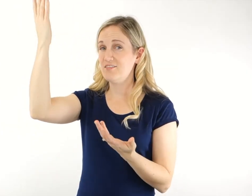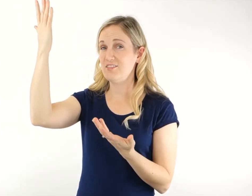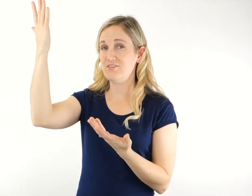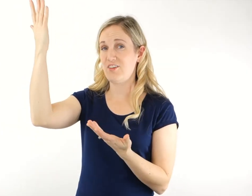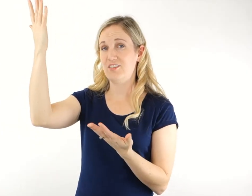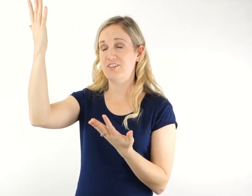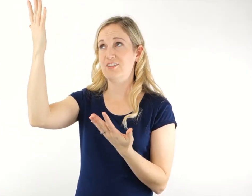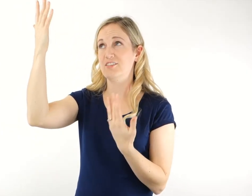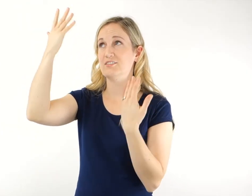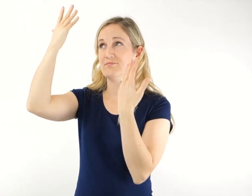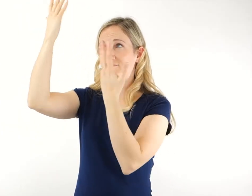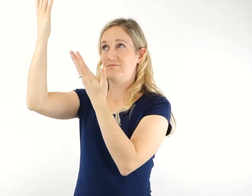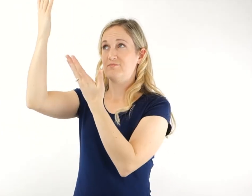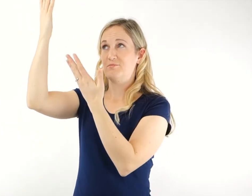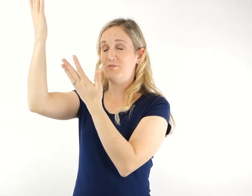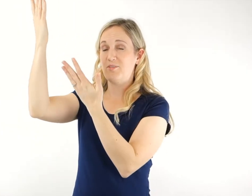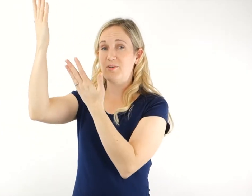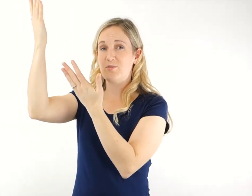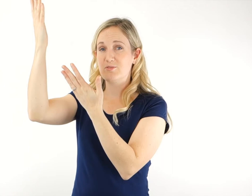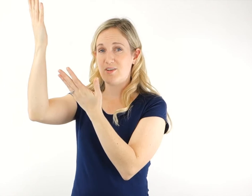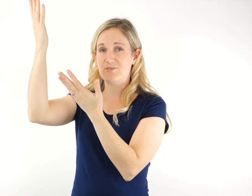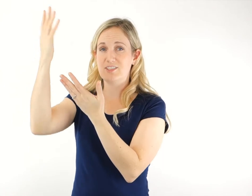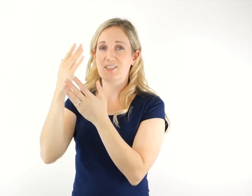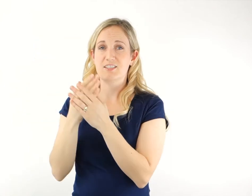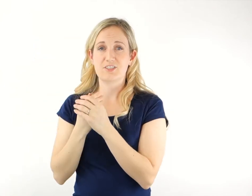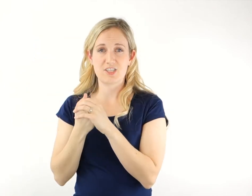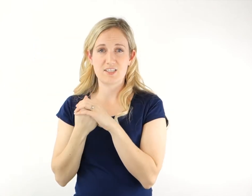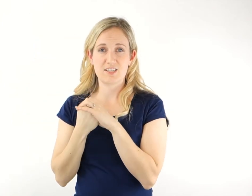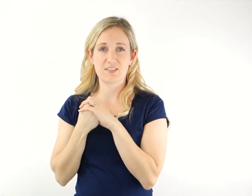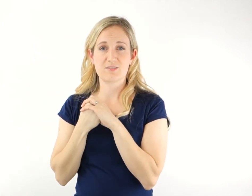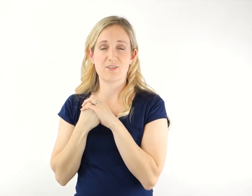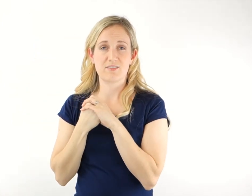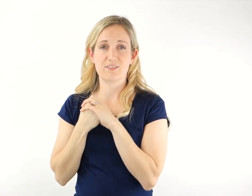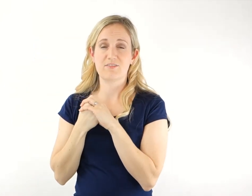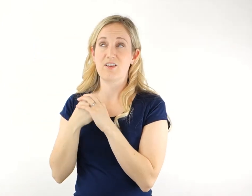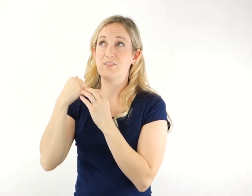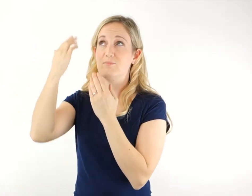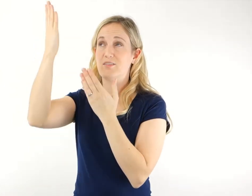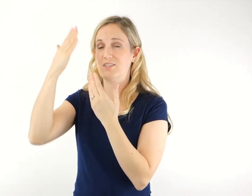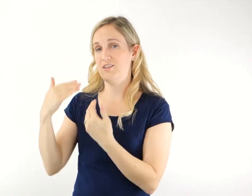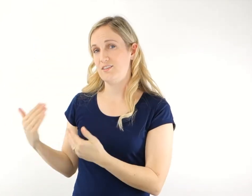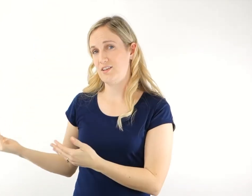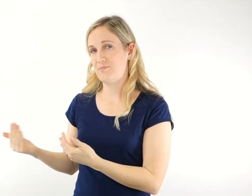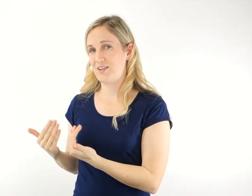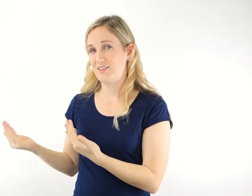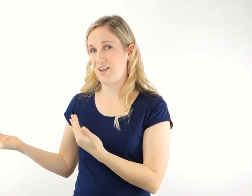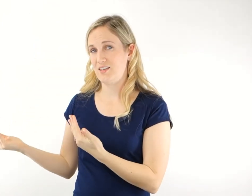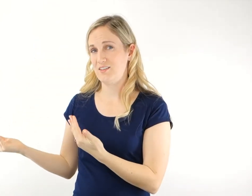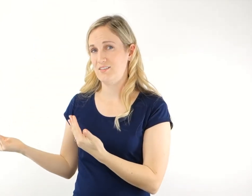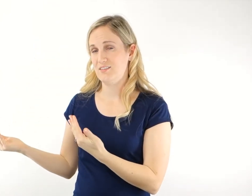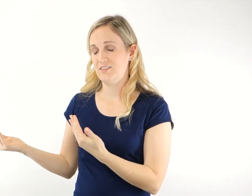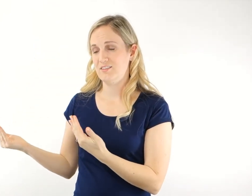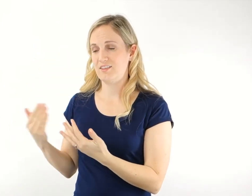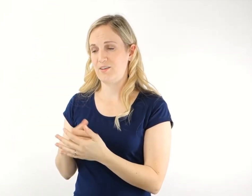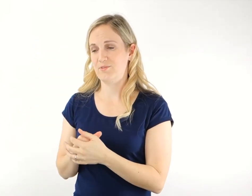Heavenly Father, we always reference like Jesus or Heavenly Father above us, not side by side. Like I